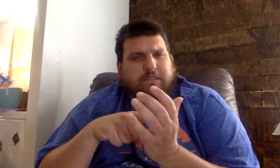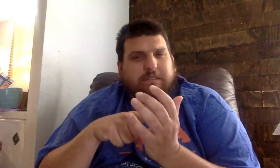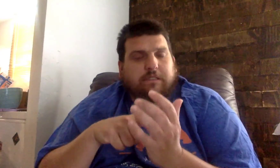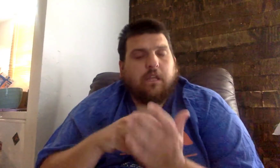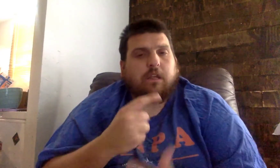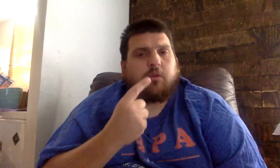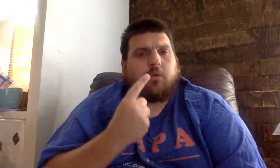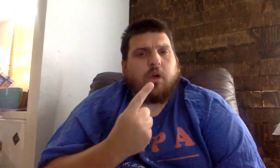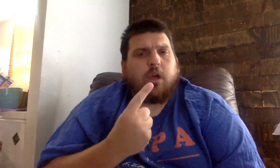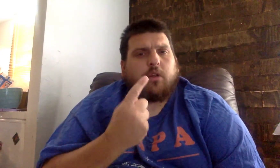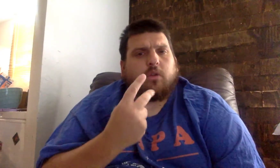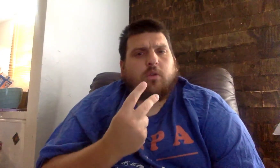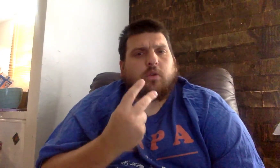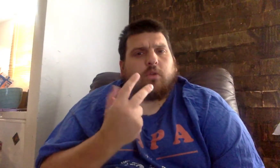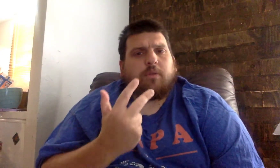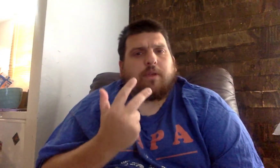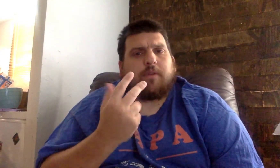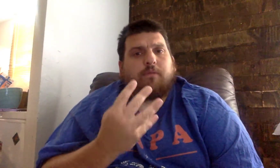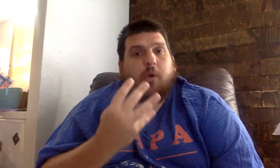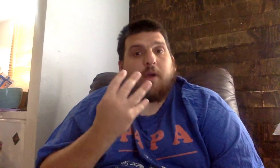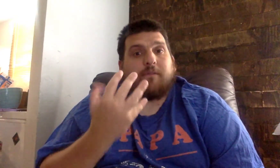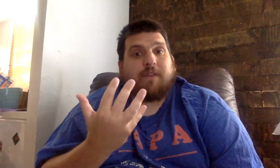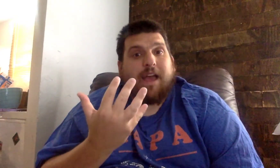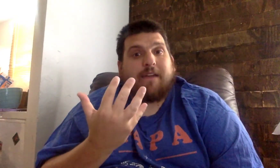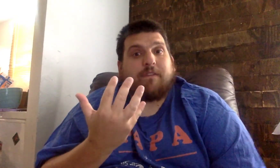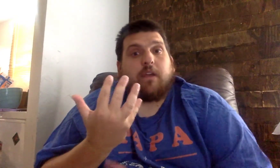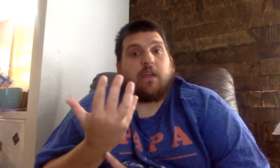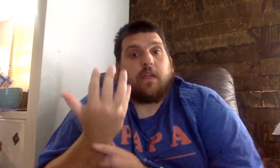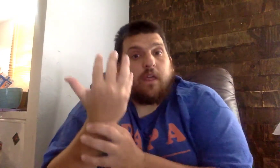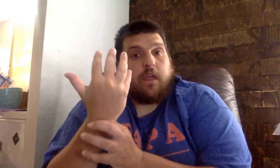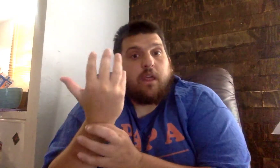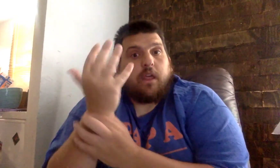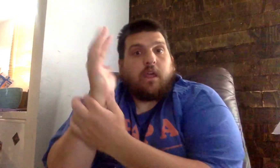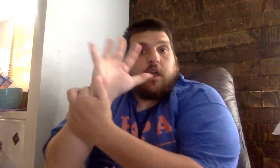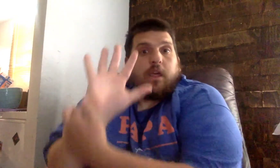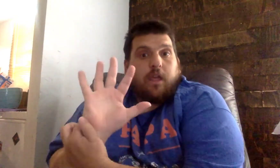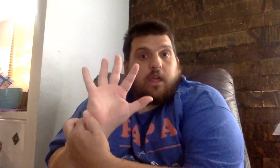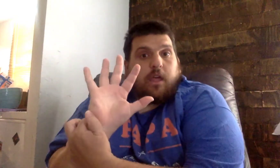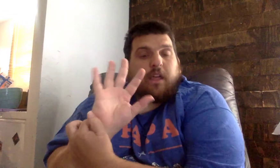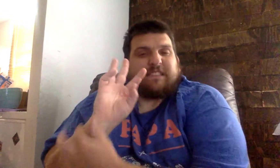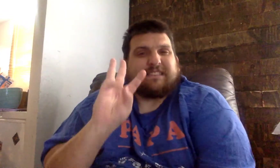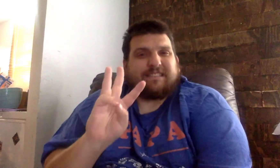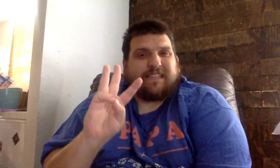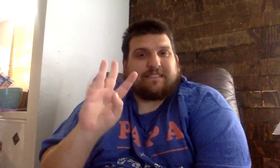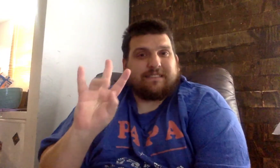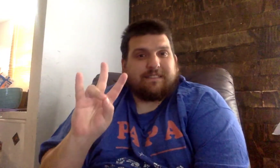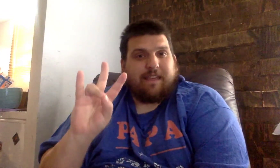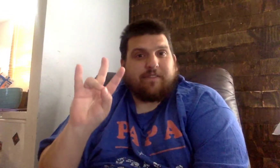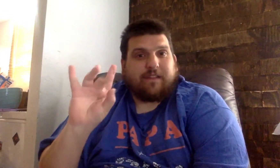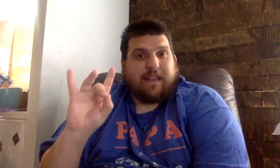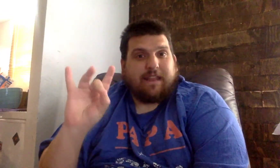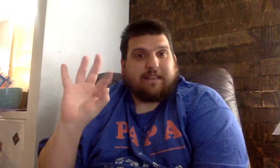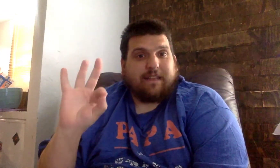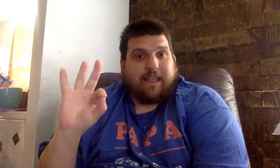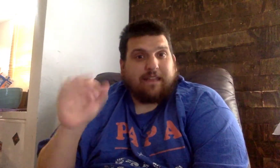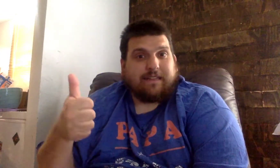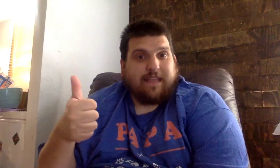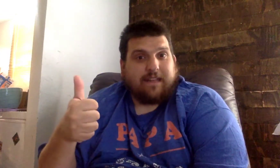You'll notice 1, 2, 3, 4, and 5, the hand is facing towards yourself. For 6, 7, 8, 9,